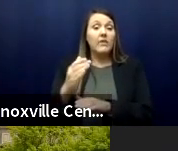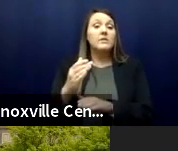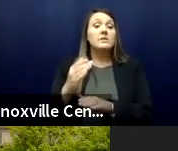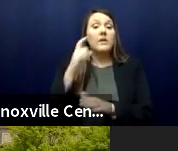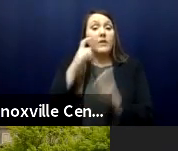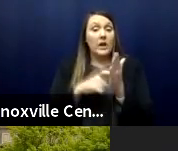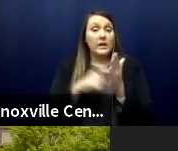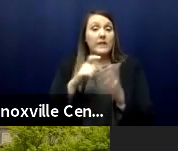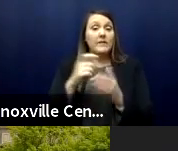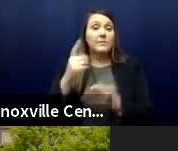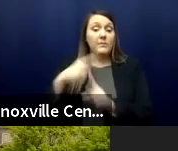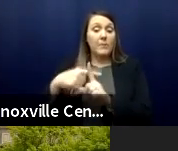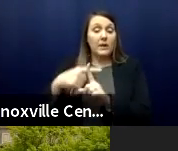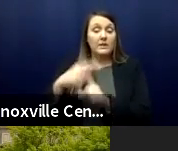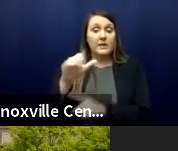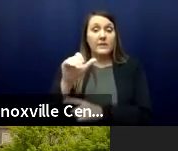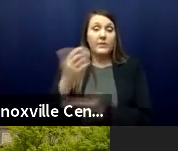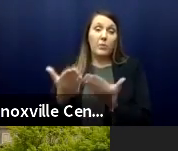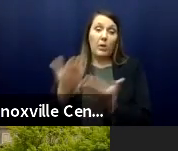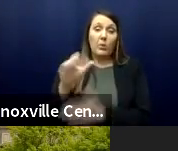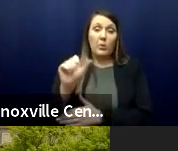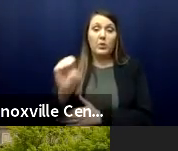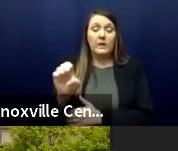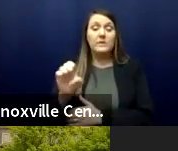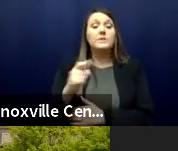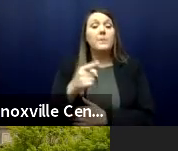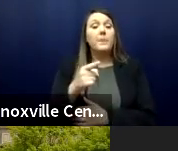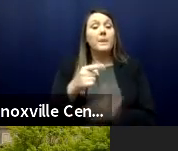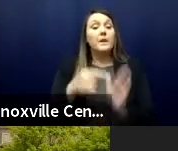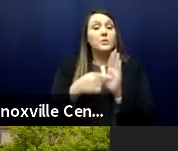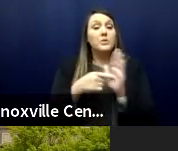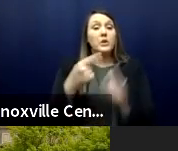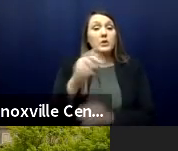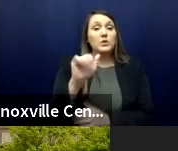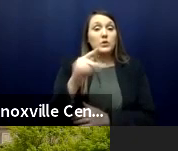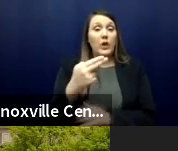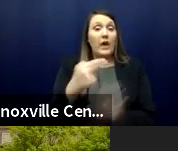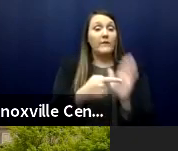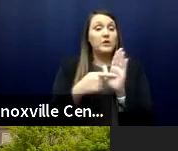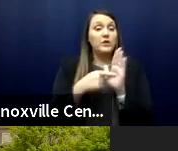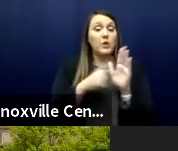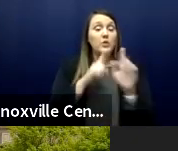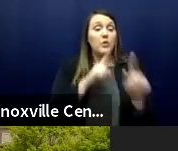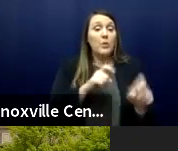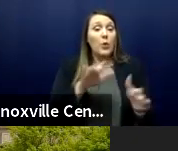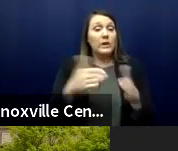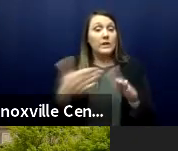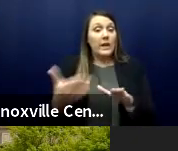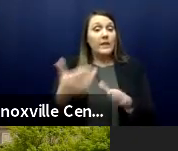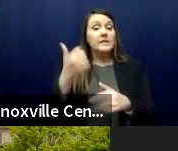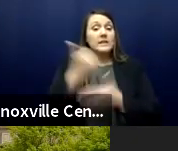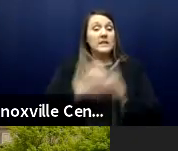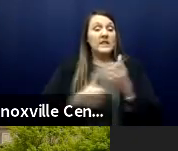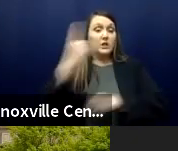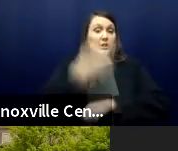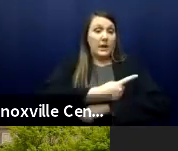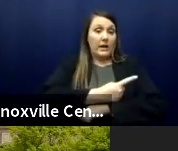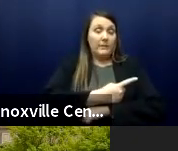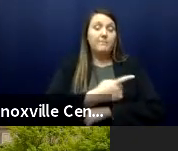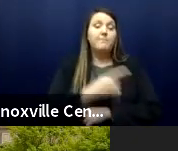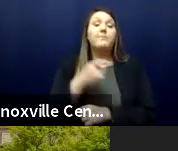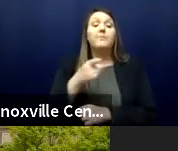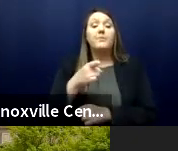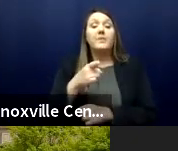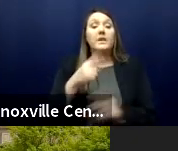positive or probable cases. For this benchmark, we use a graph that shows reported deaths of Knox County residents by date of death. This benchmark